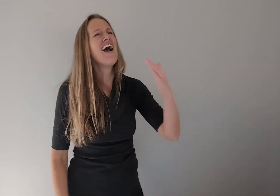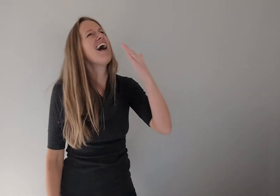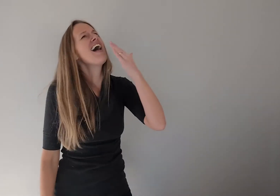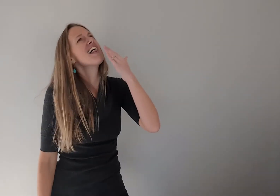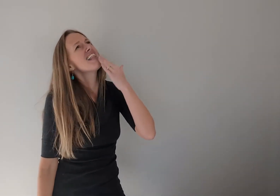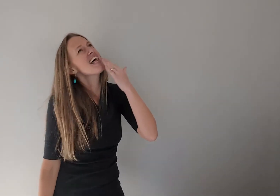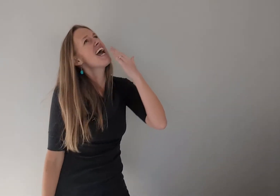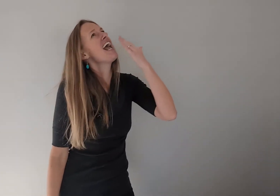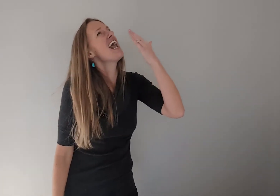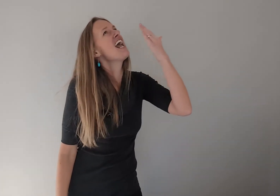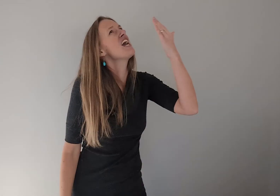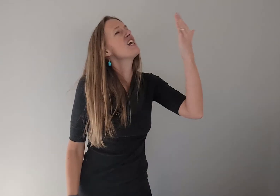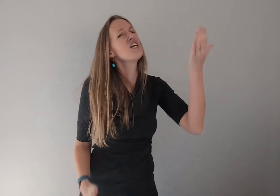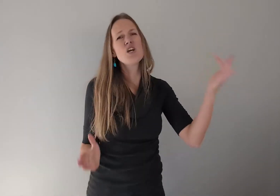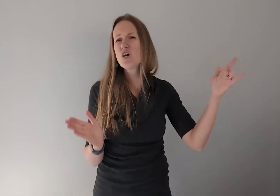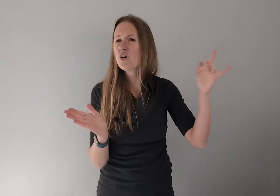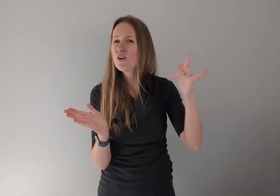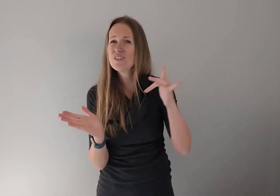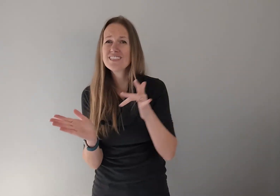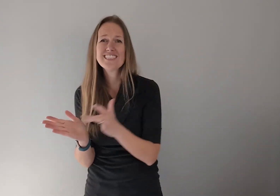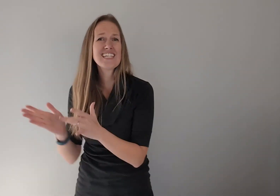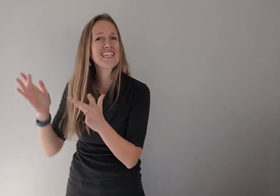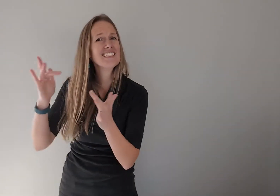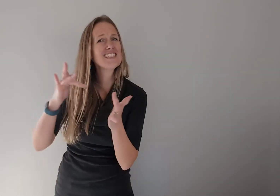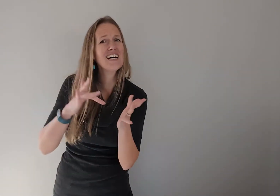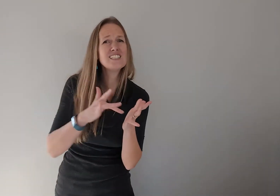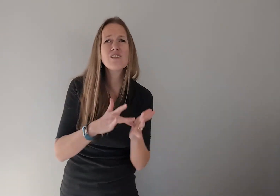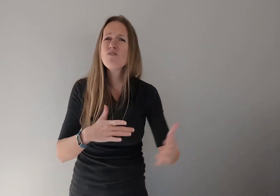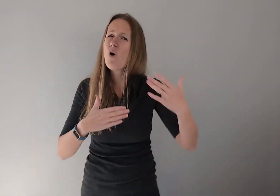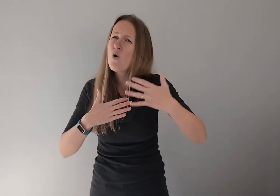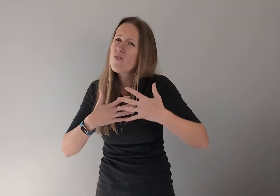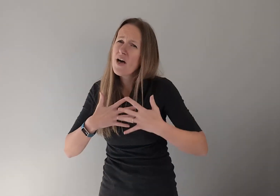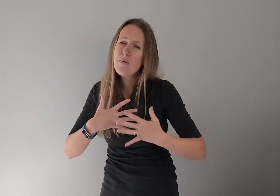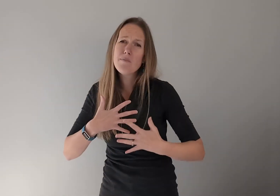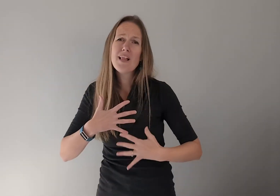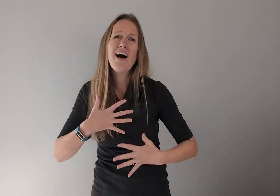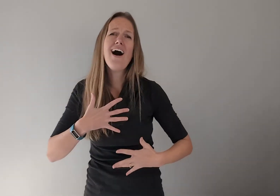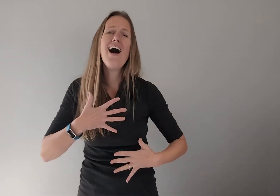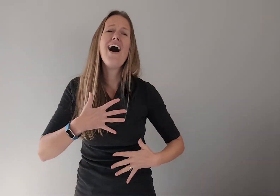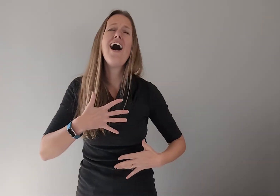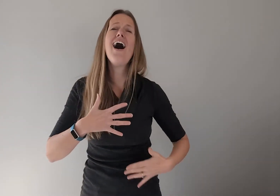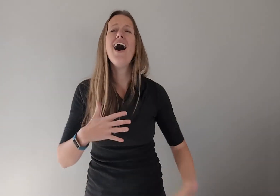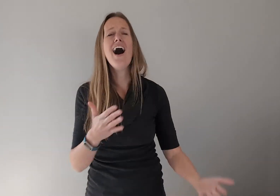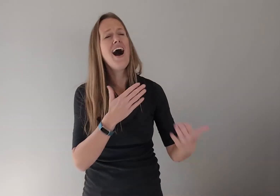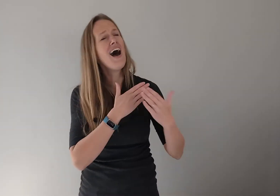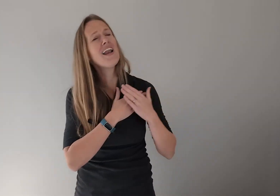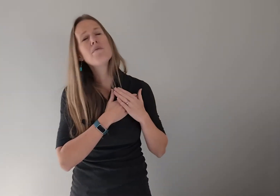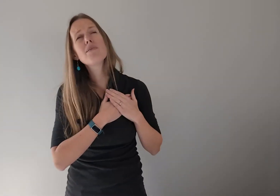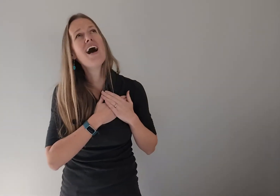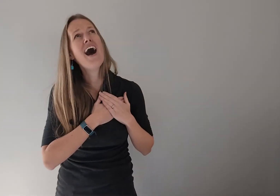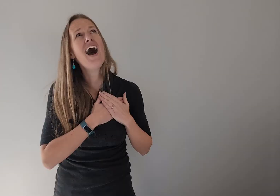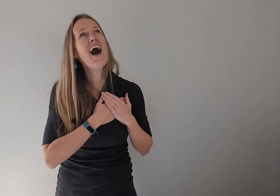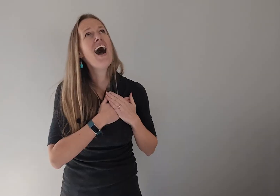blood. Thank you, Jesus, for the blood